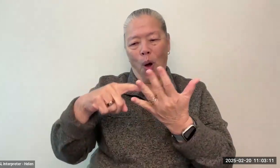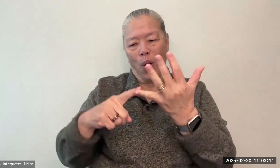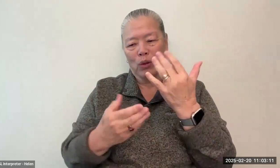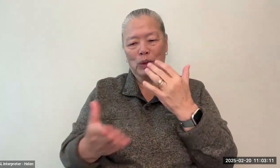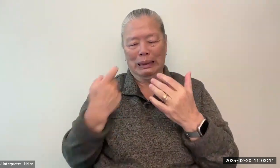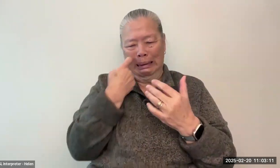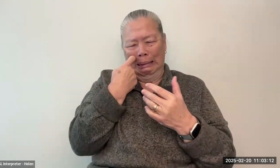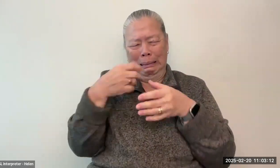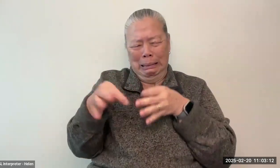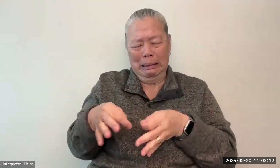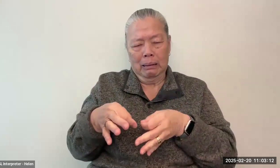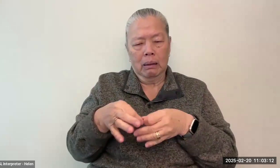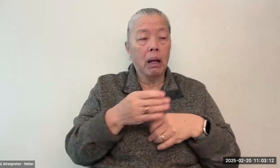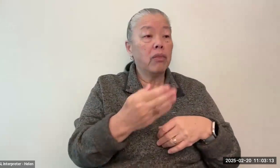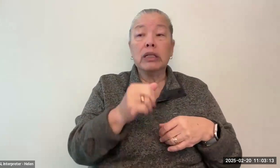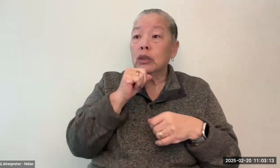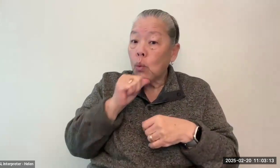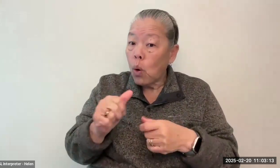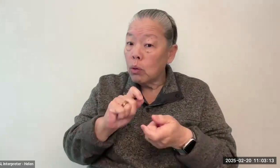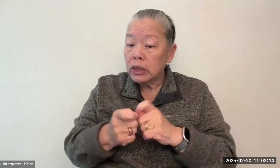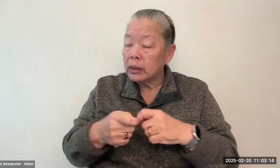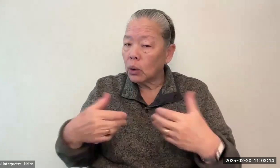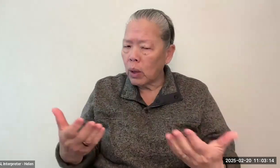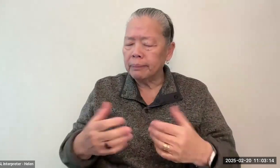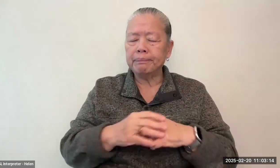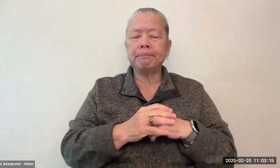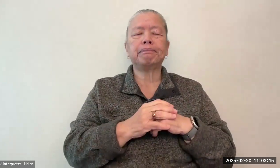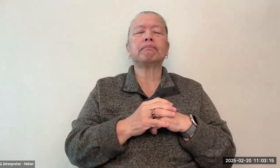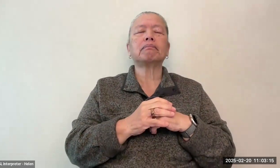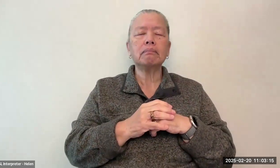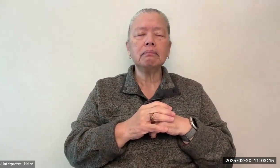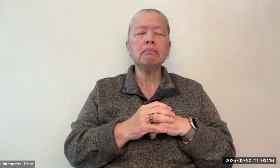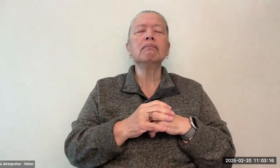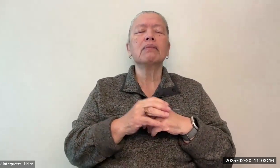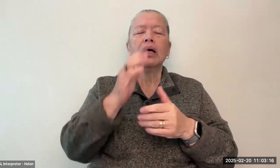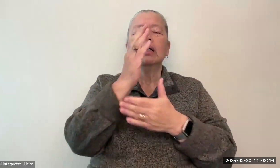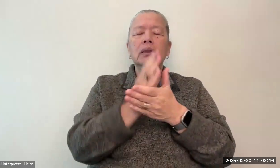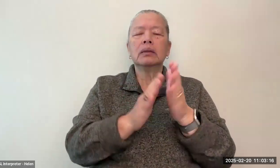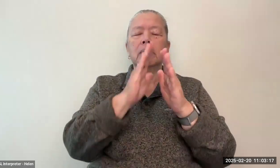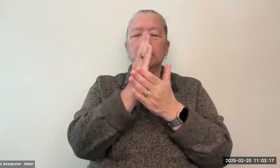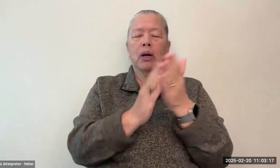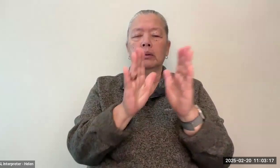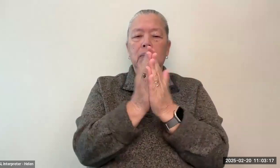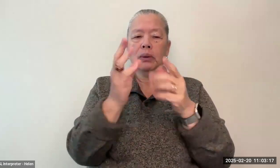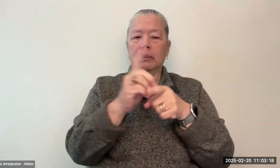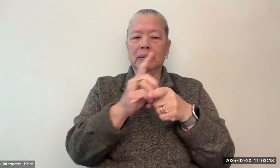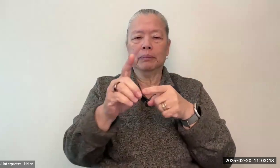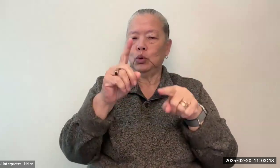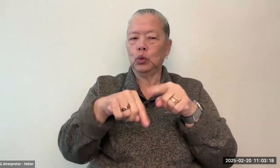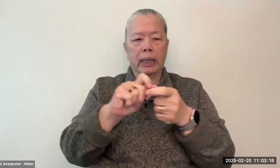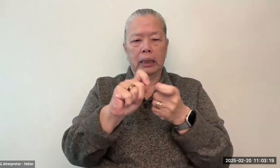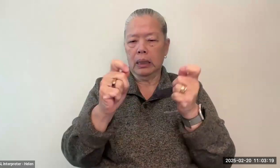not change. First, some sections of the Book of Discipline will not be adaptable by